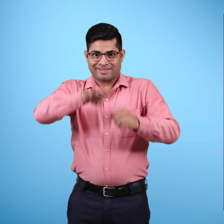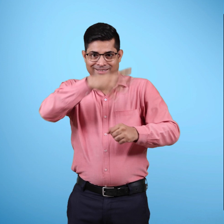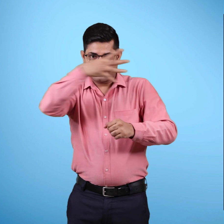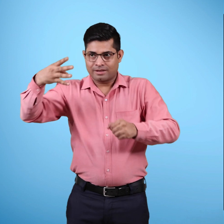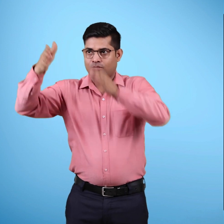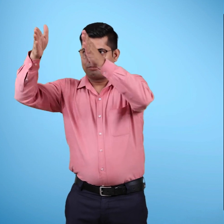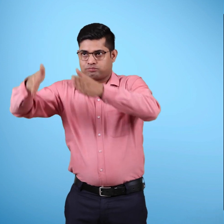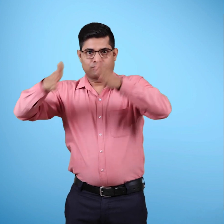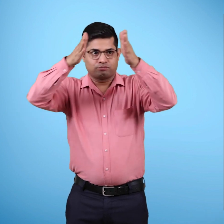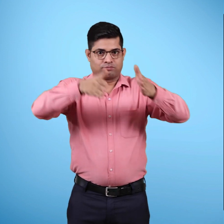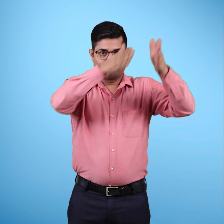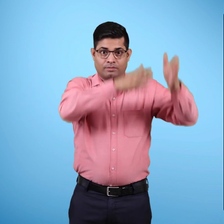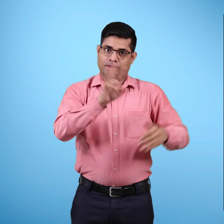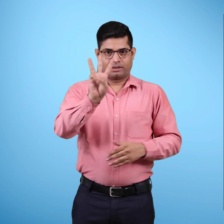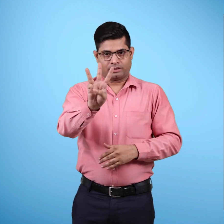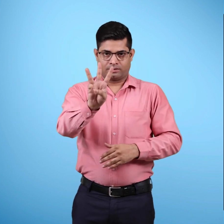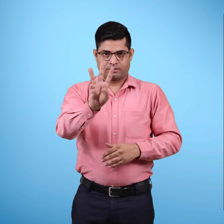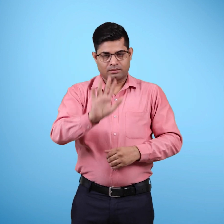There are 3 columns: